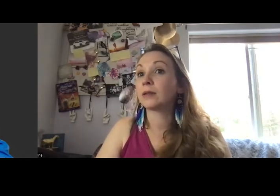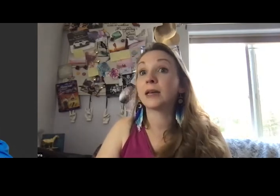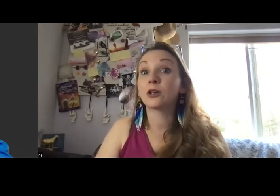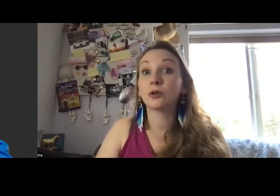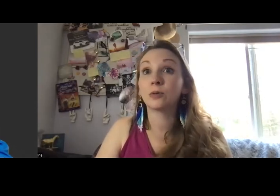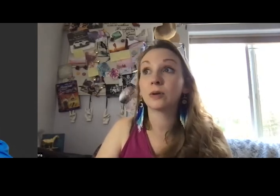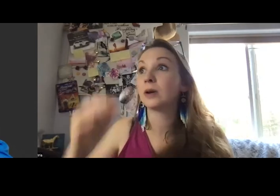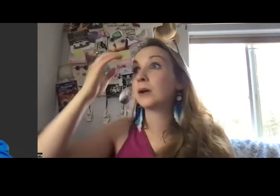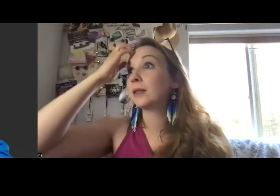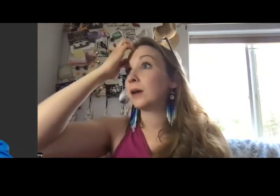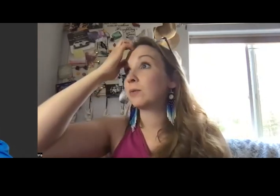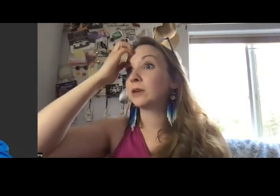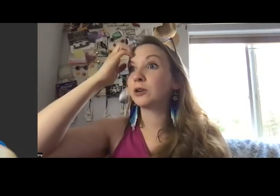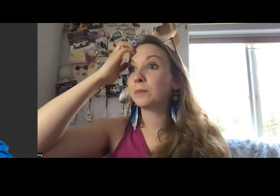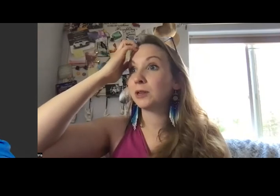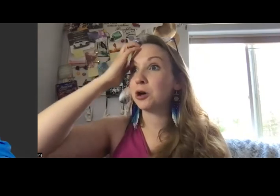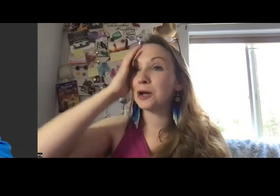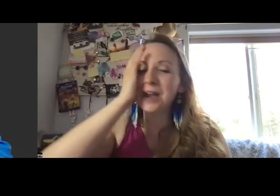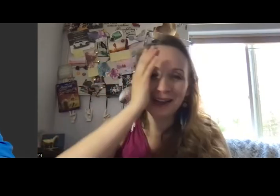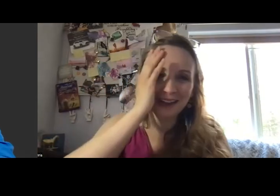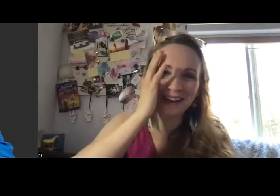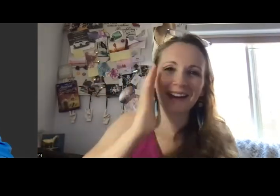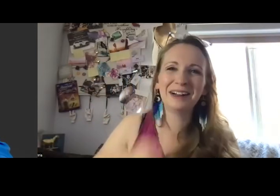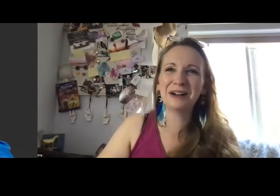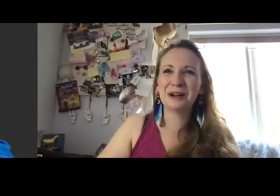Okay, thank you. That went a little bit long.